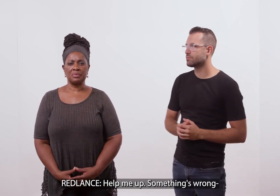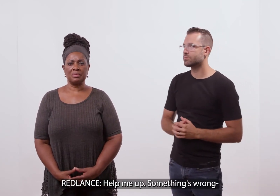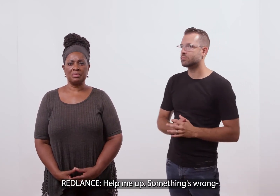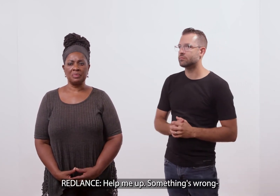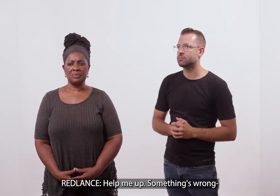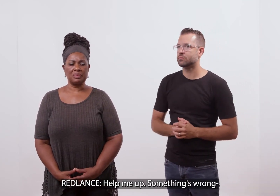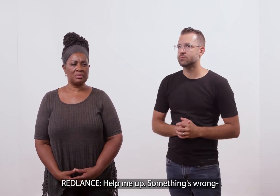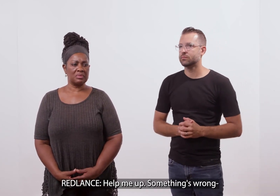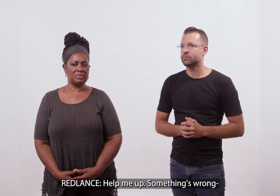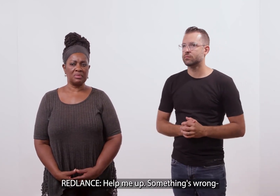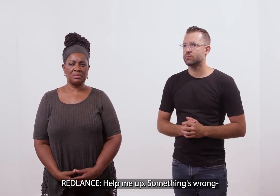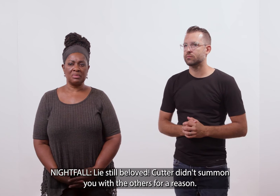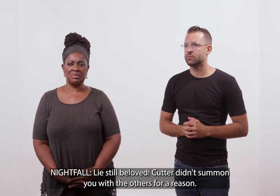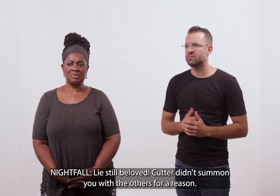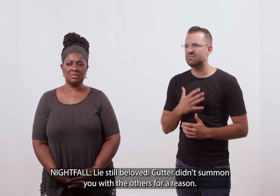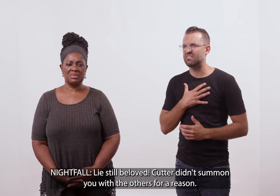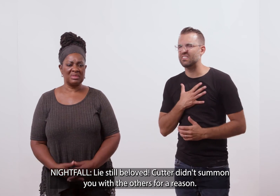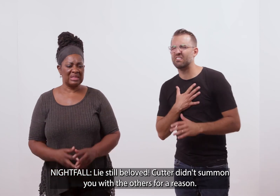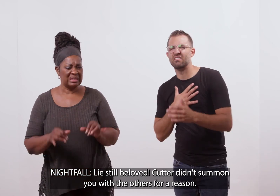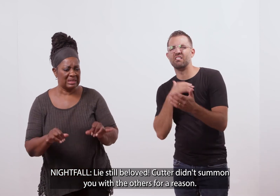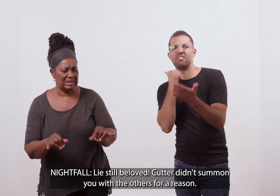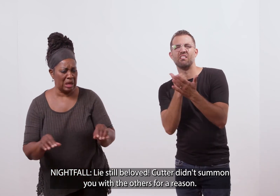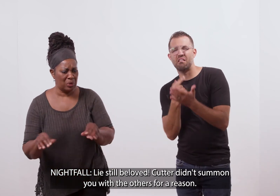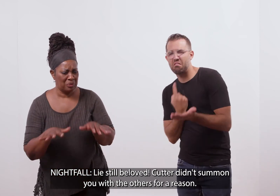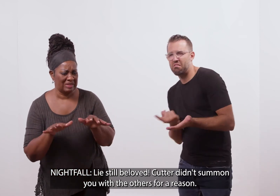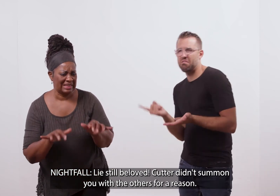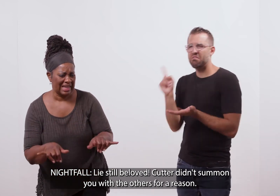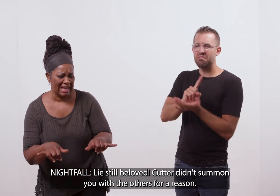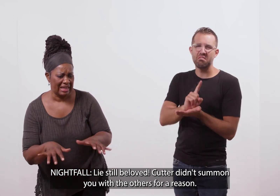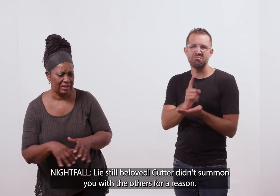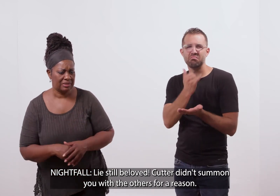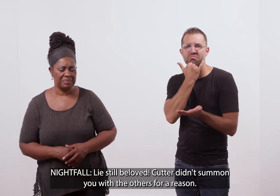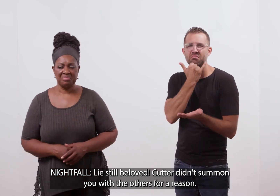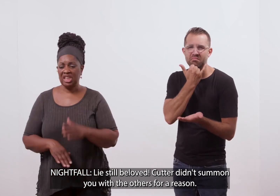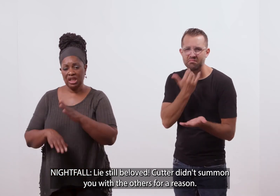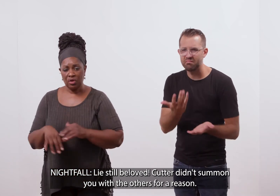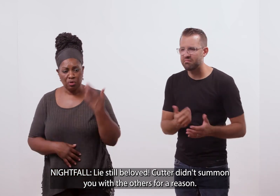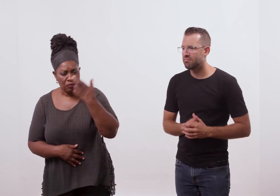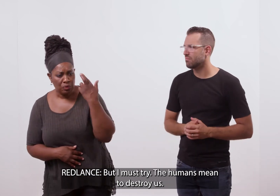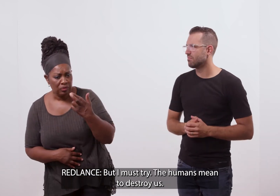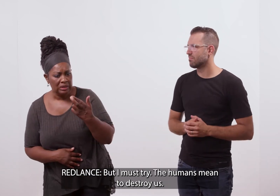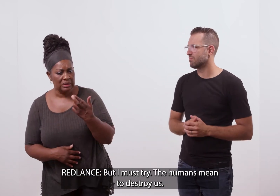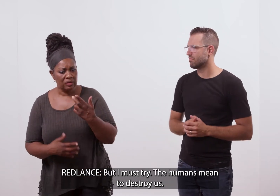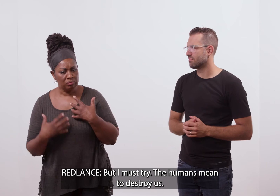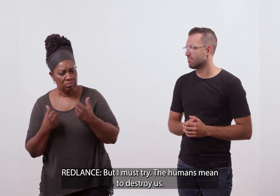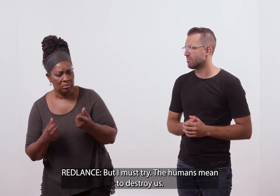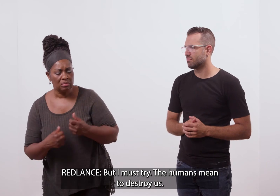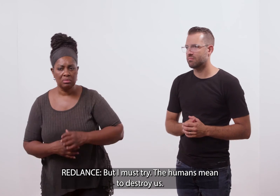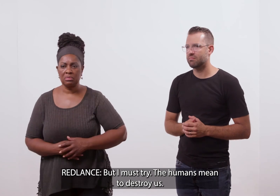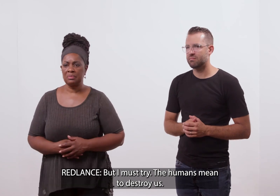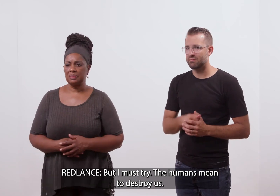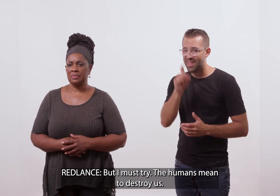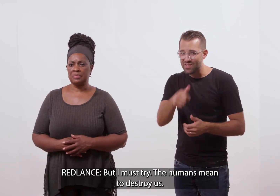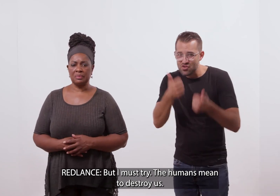Help me up. Something's wrong. Lie still, beloved. Cutter didn't summon you with the others for a reason. But I must try. The humans